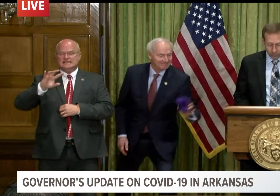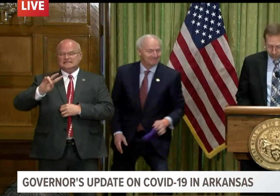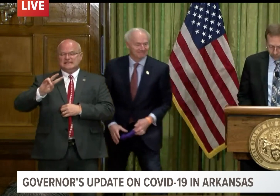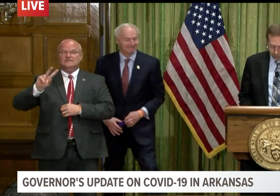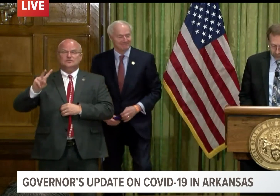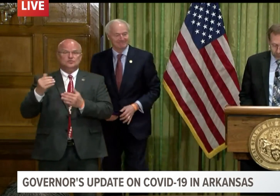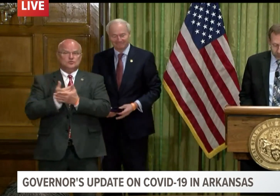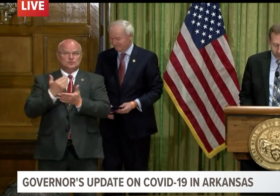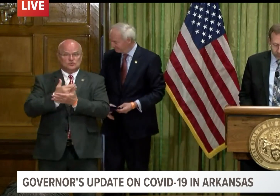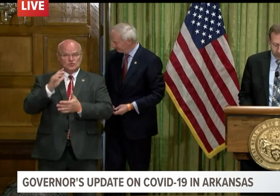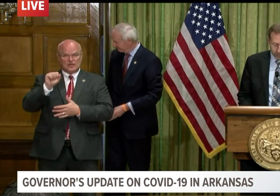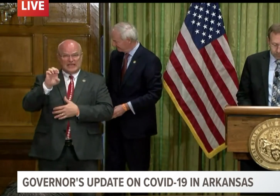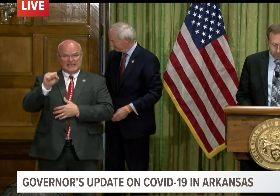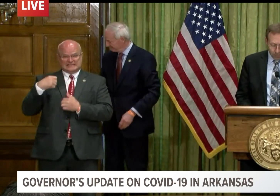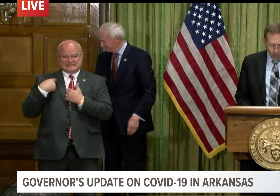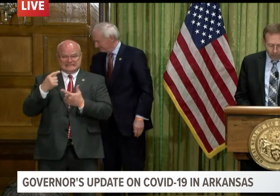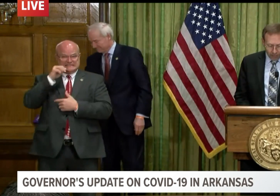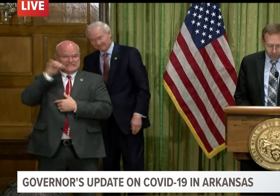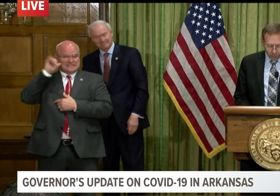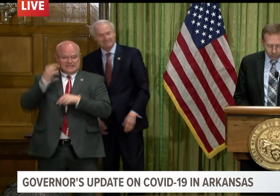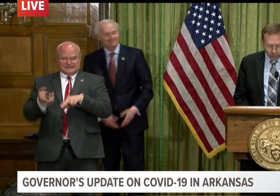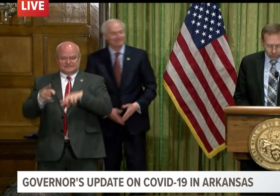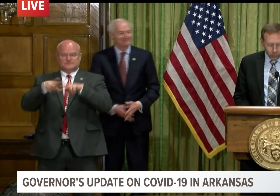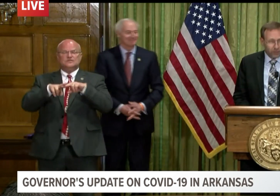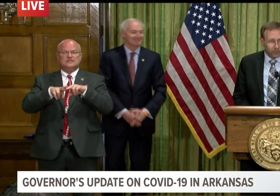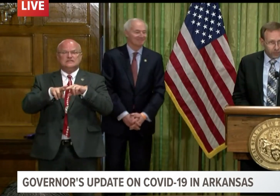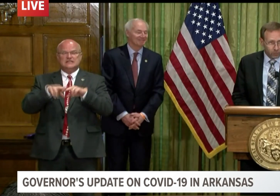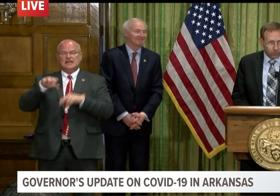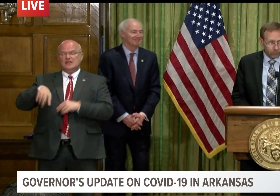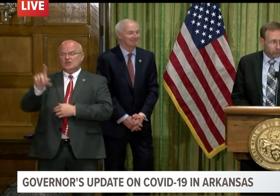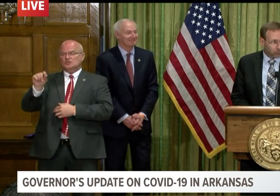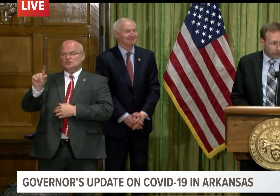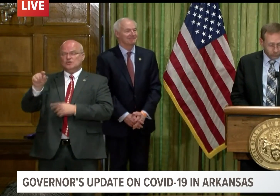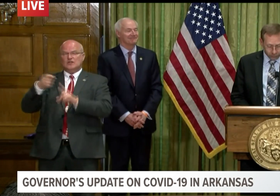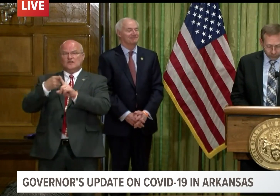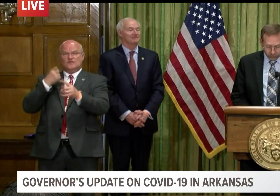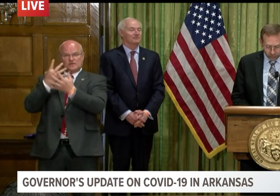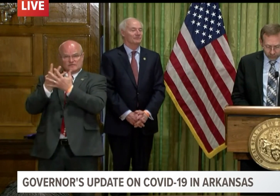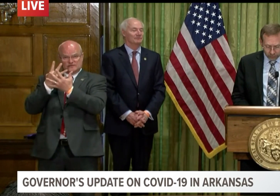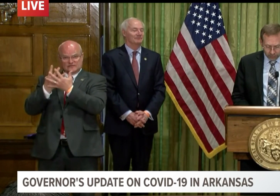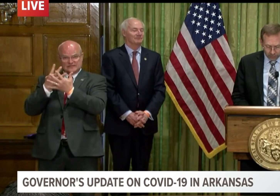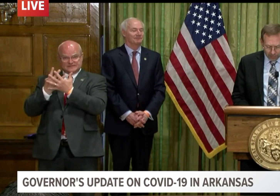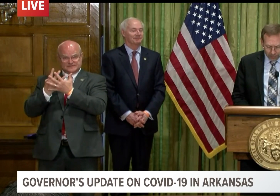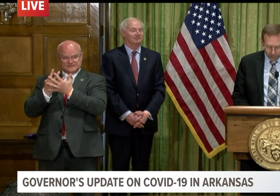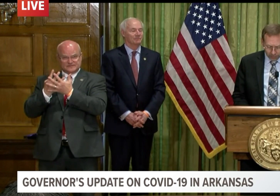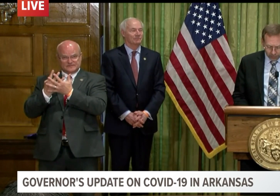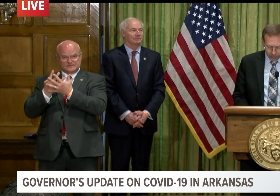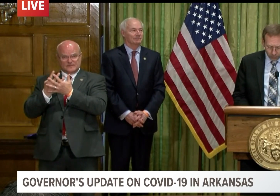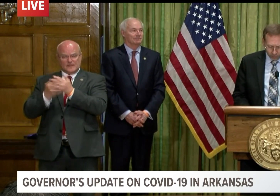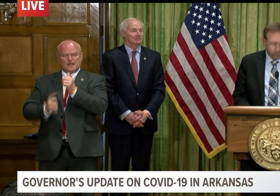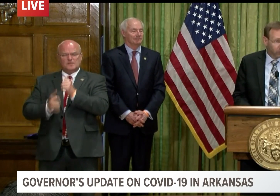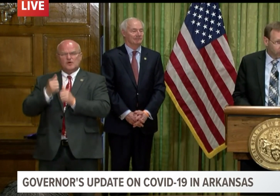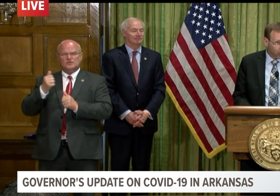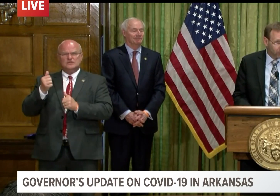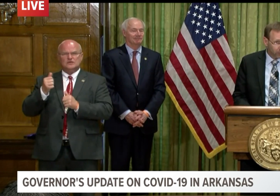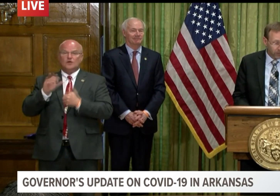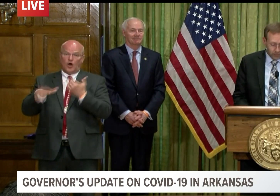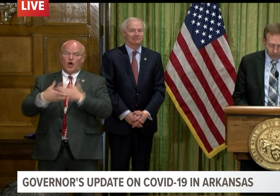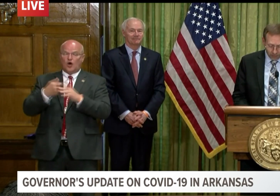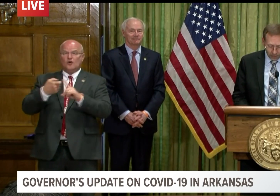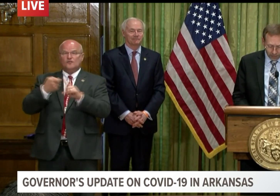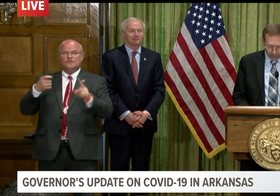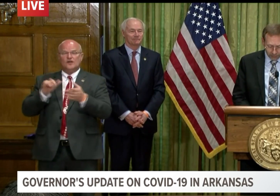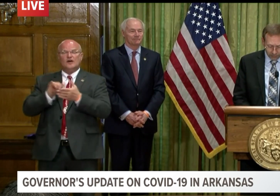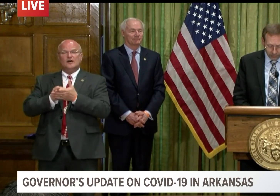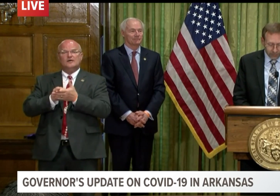new cases since yesterday. Of those, 20 of them were from correctional facilities, primarily they were all from